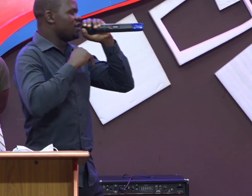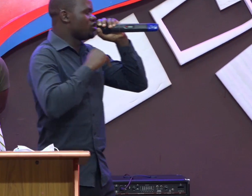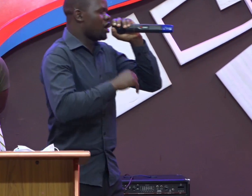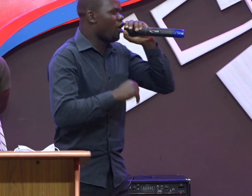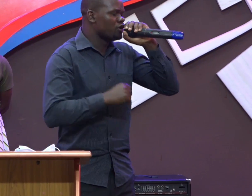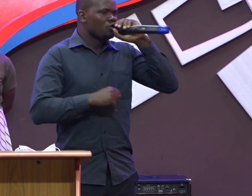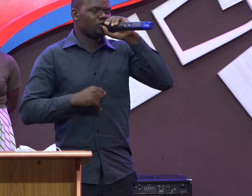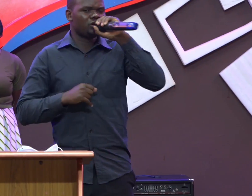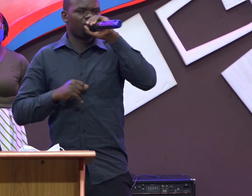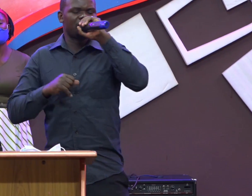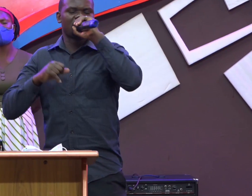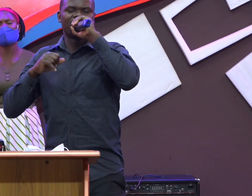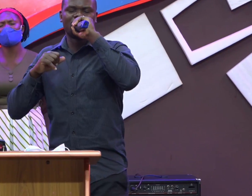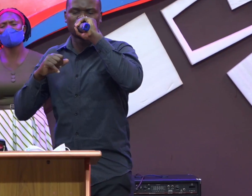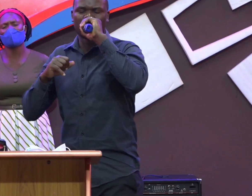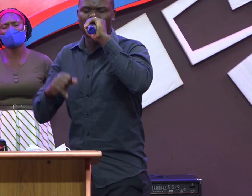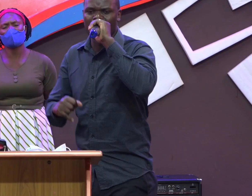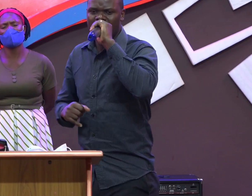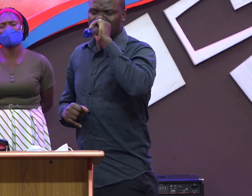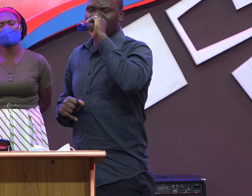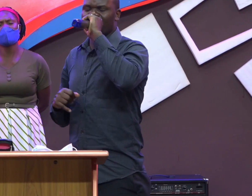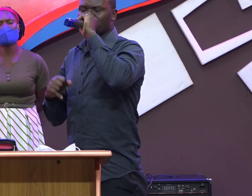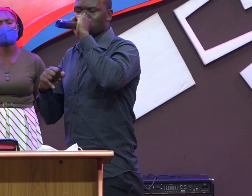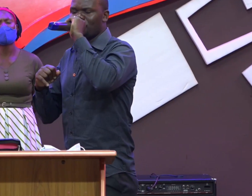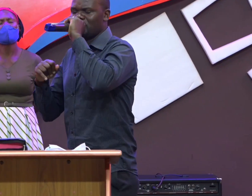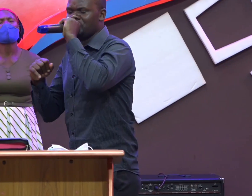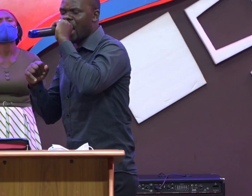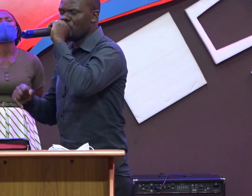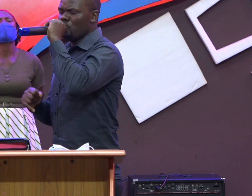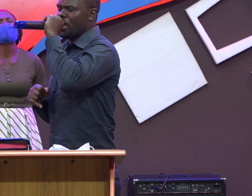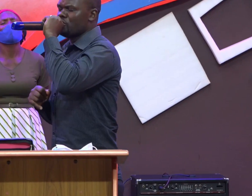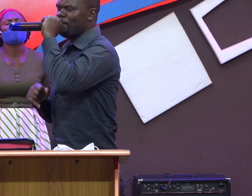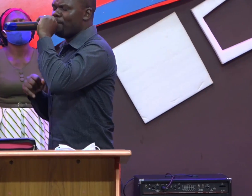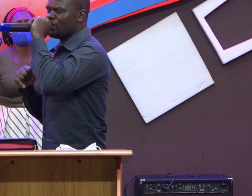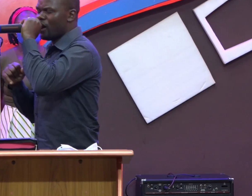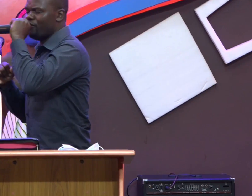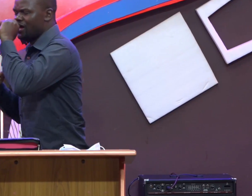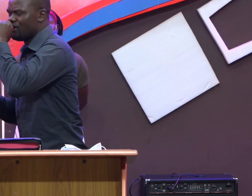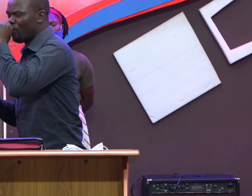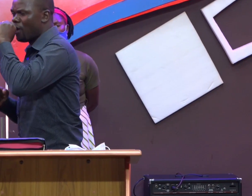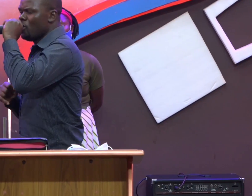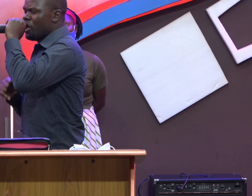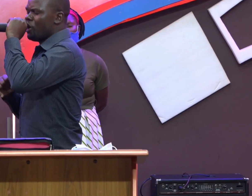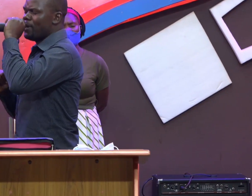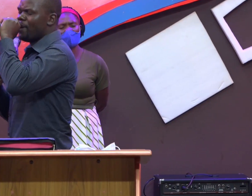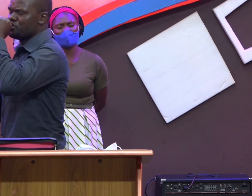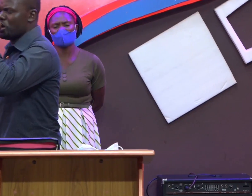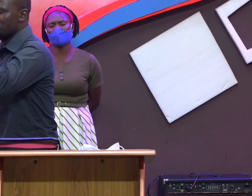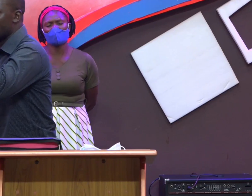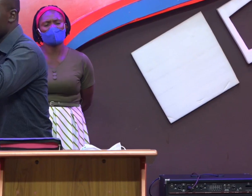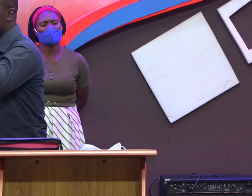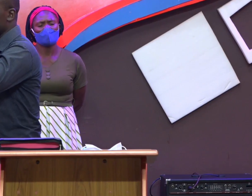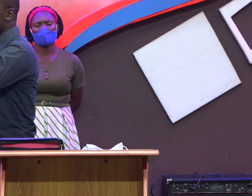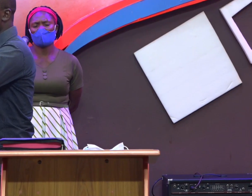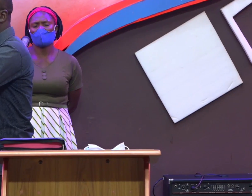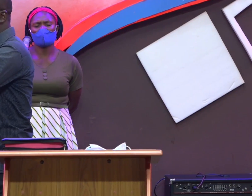in the defending channels, continue defending Heavenly King of Glory in different social media, where your people are traveling from, where your people are